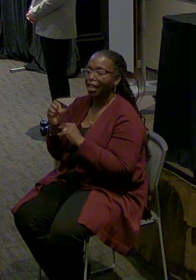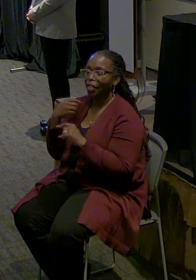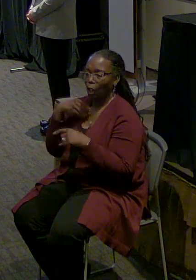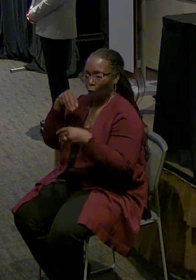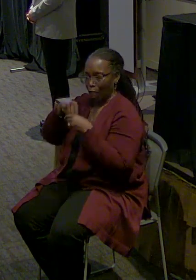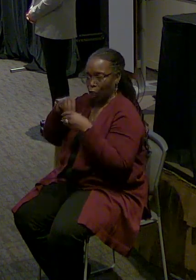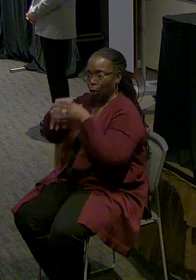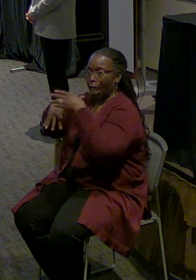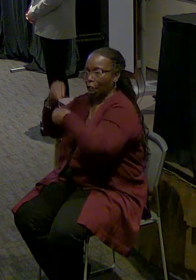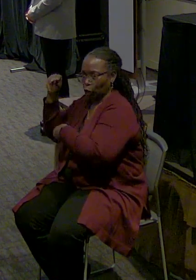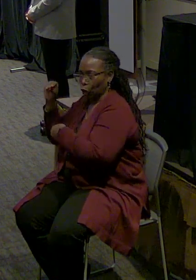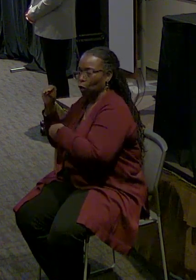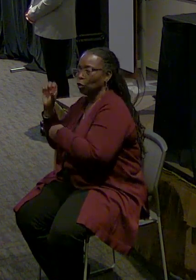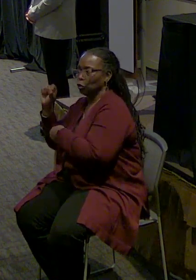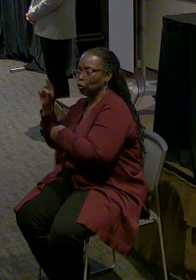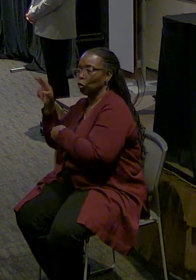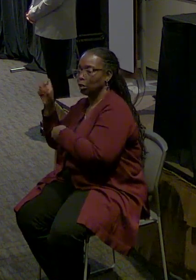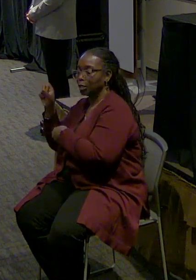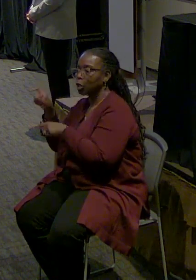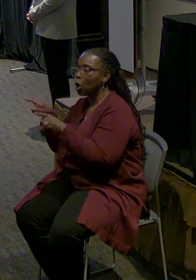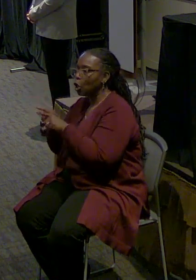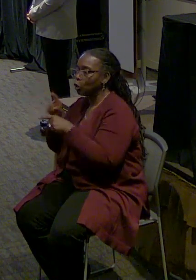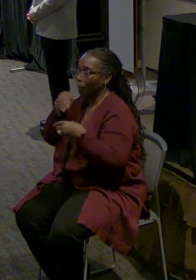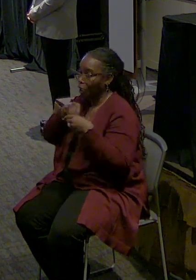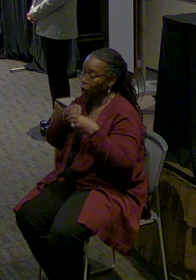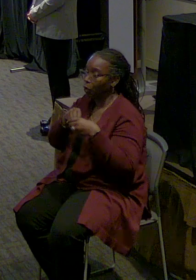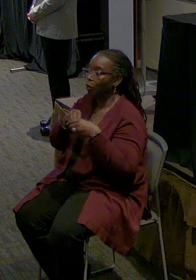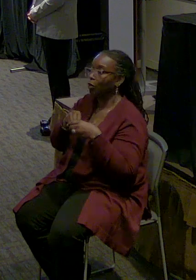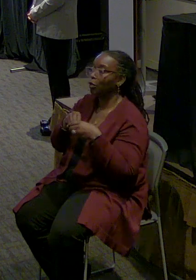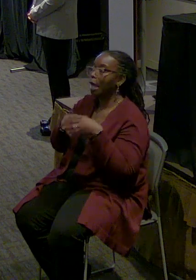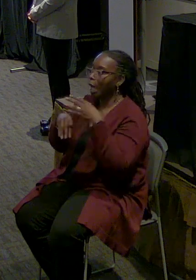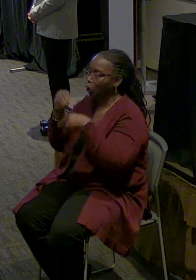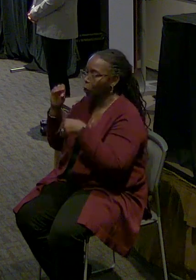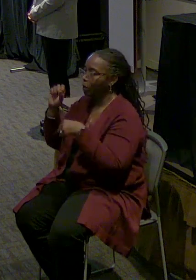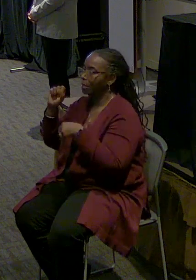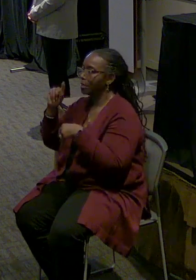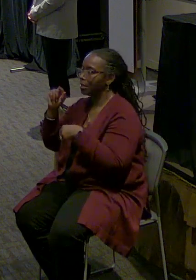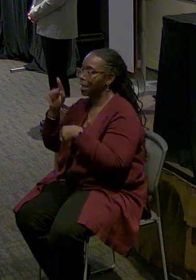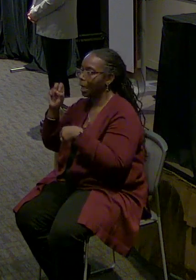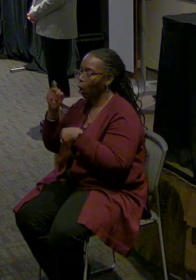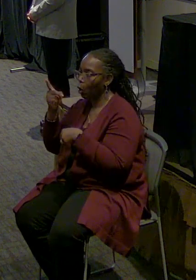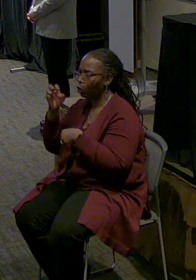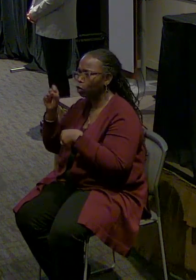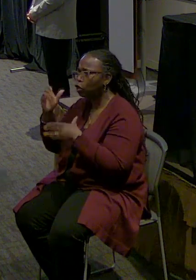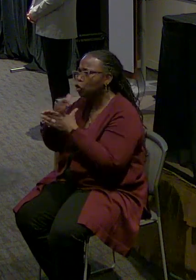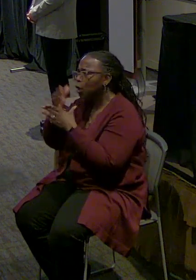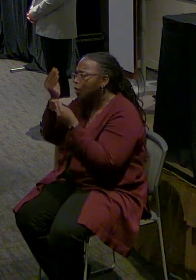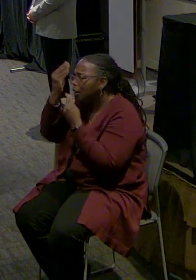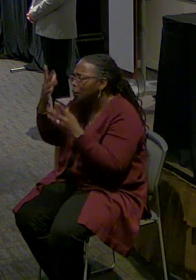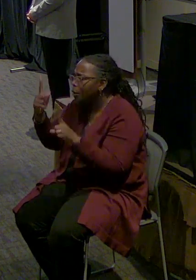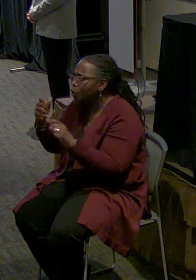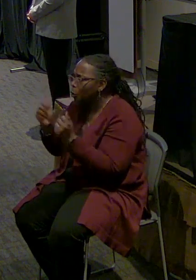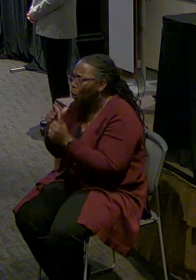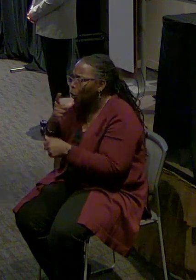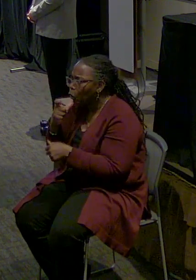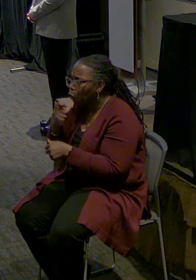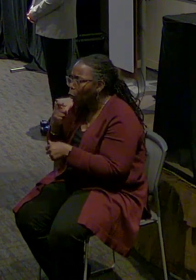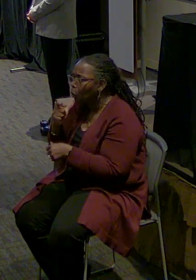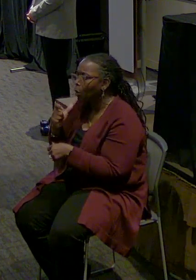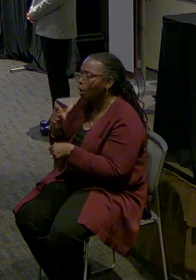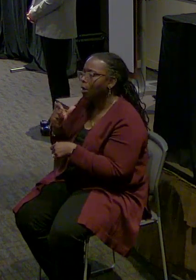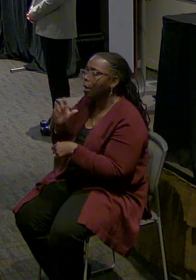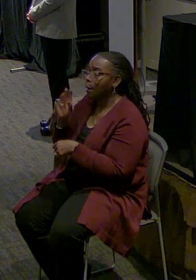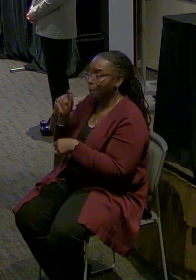internal and external sources. We also have internal and external stakeholders. So who do you share the data with? And on one of Misty's slides, she talked